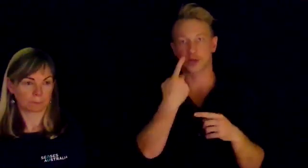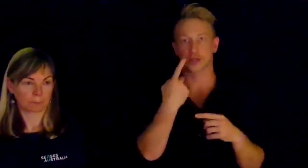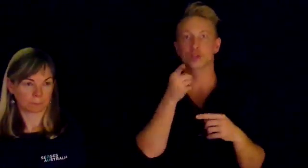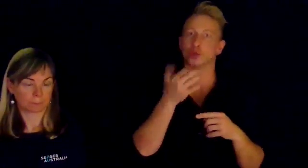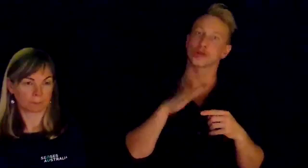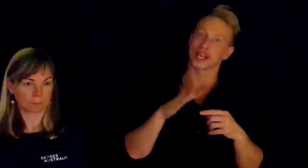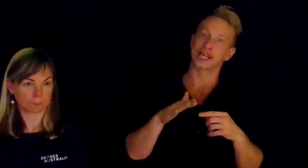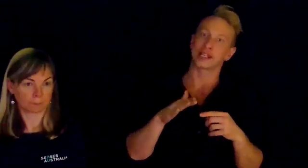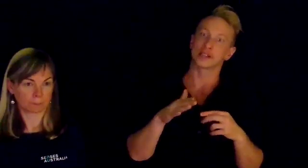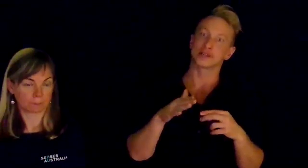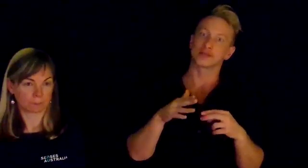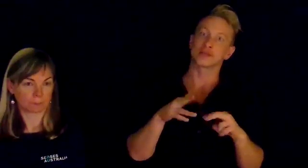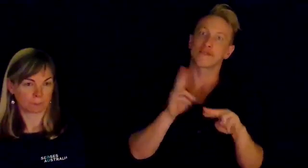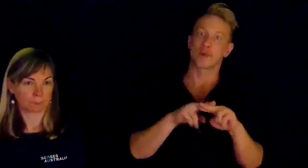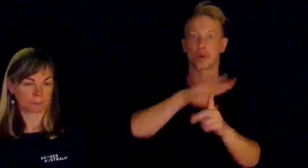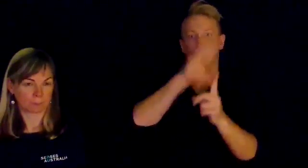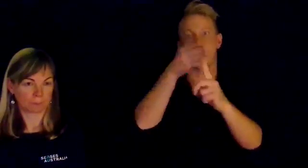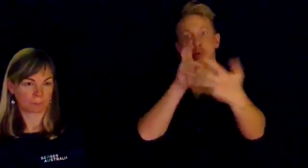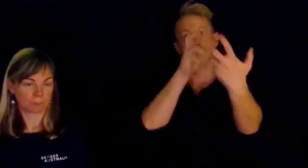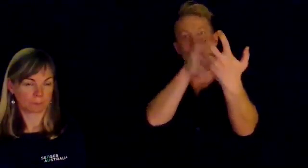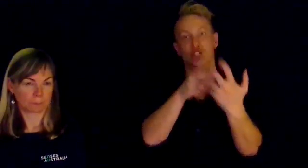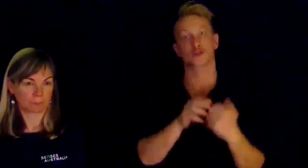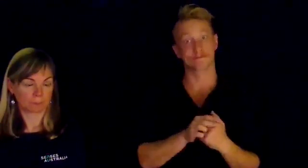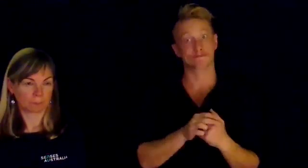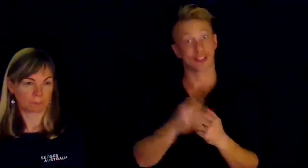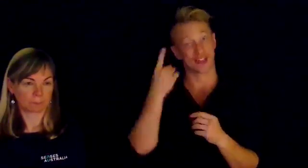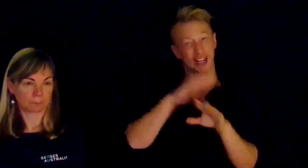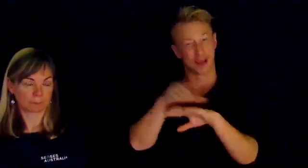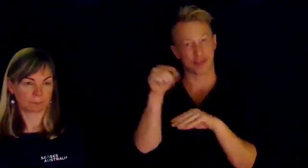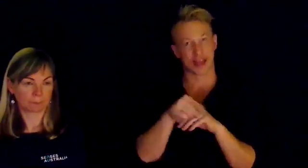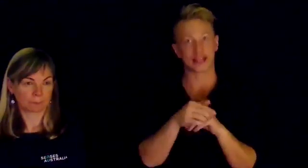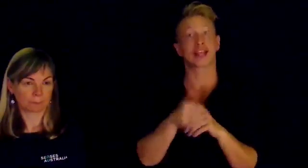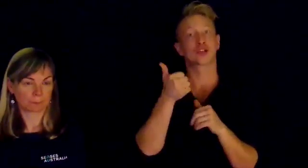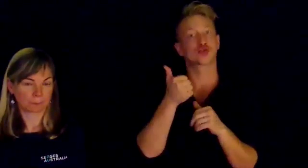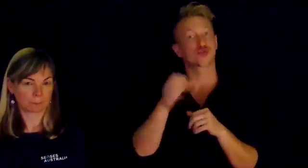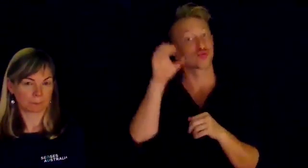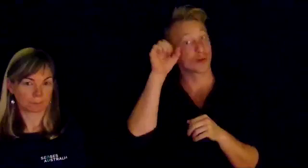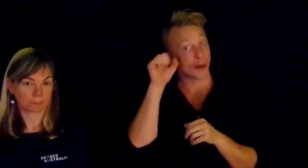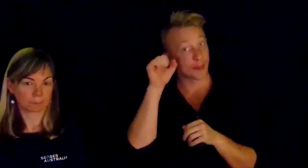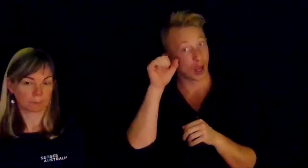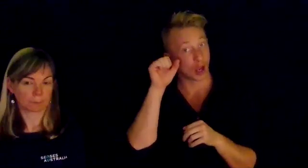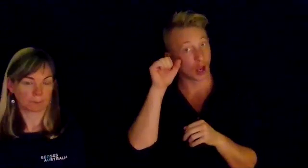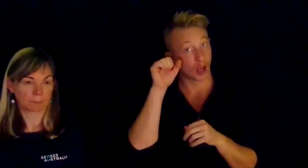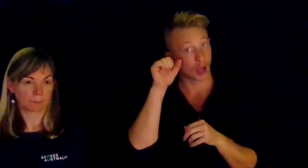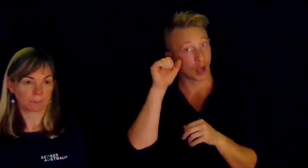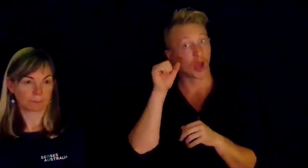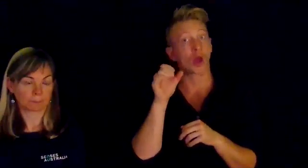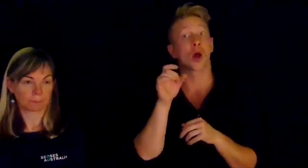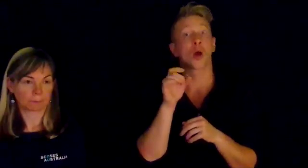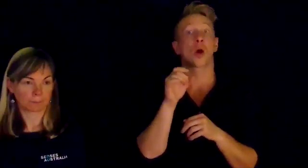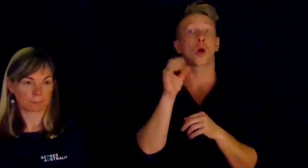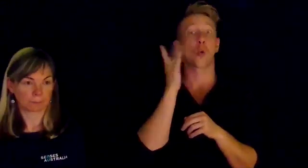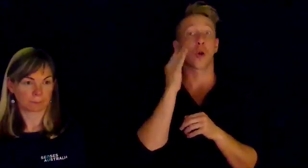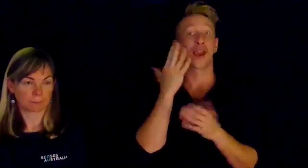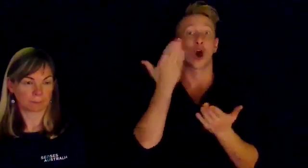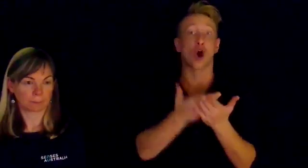need in order to meet your goals. And really important to remember, once you're an NDIS, you will